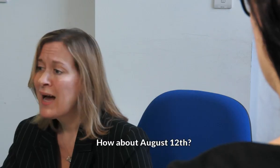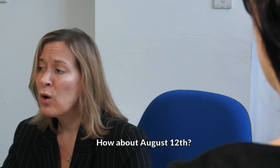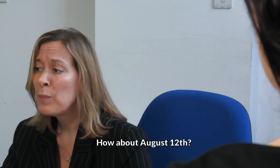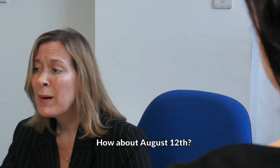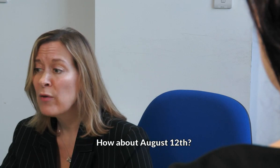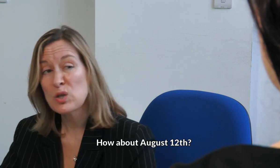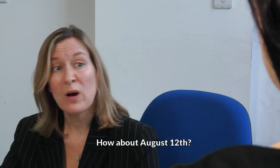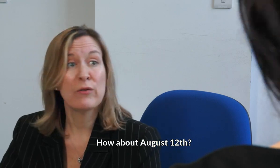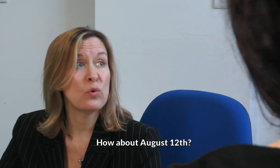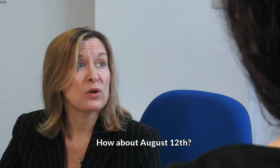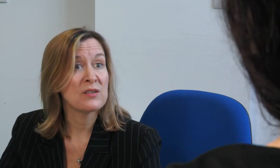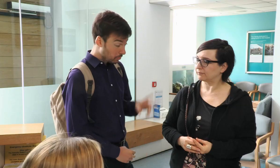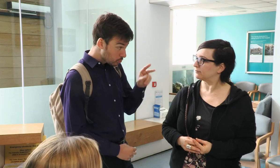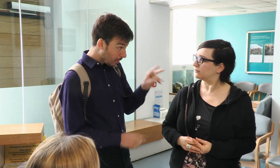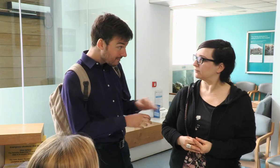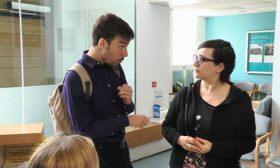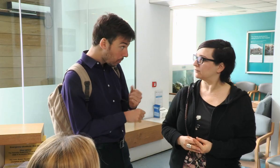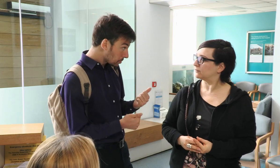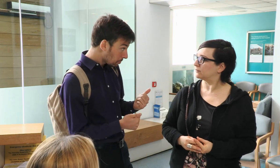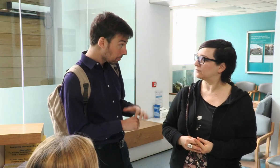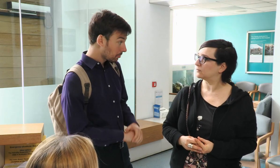How about the 12th of August?